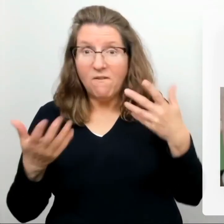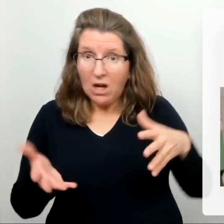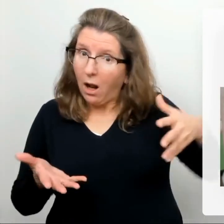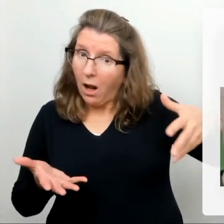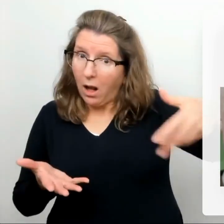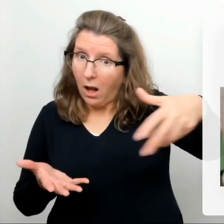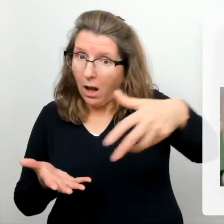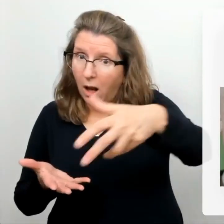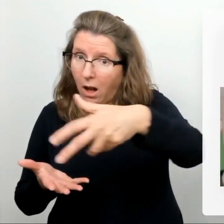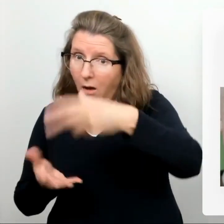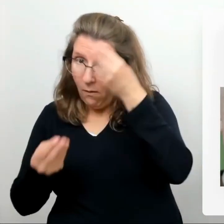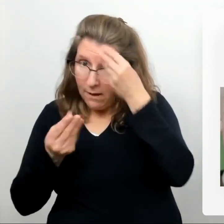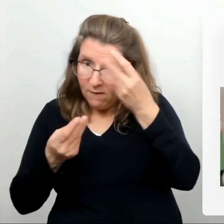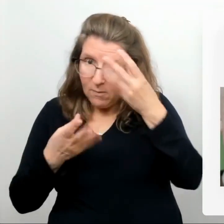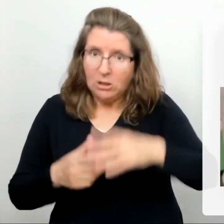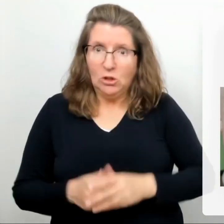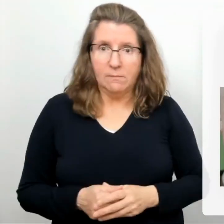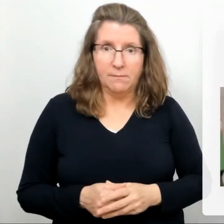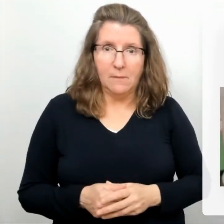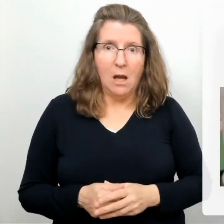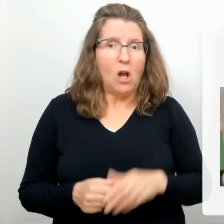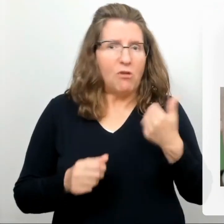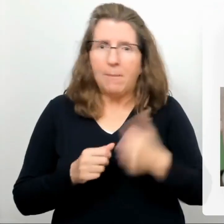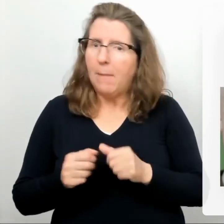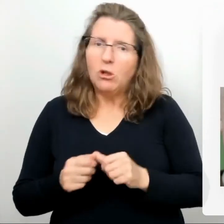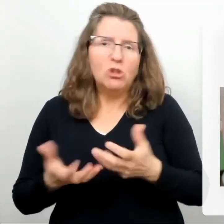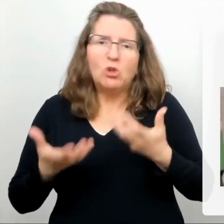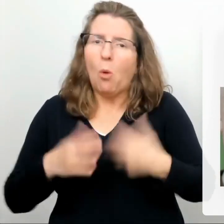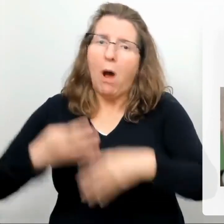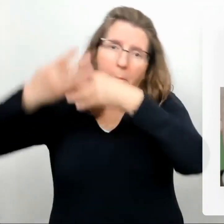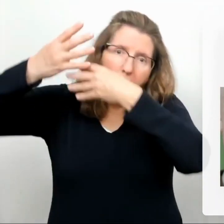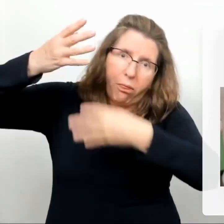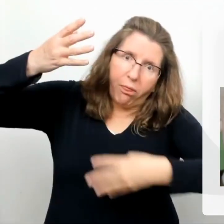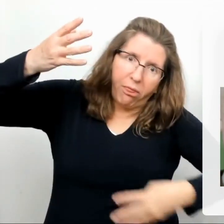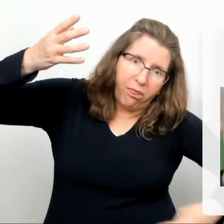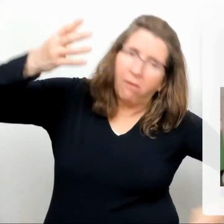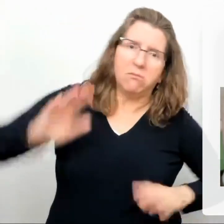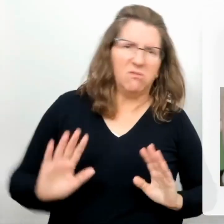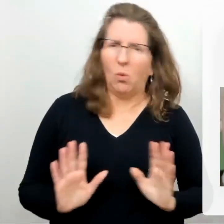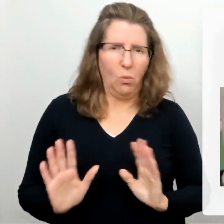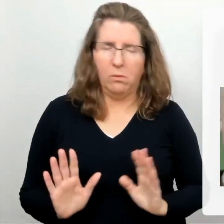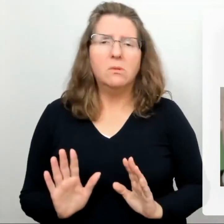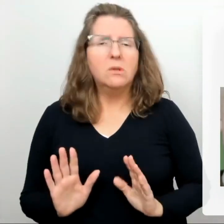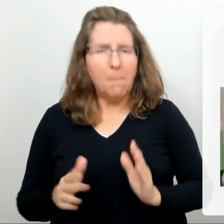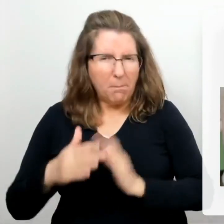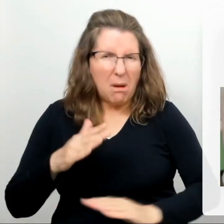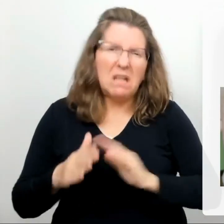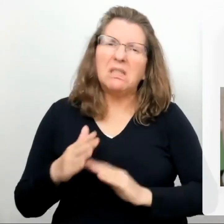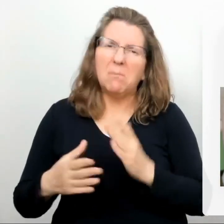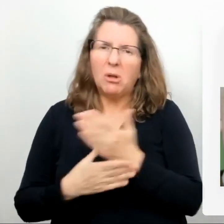So now that we have gathered all this information, we don't need a huge long list of his learning characteristics.